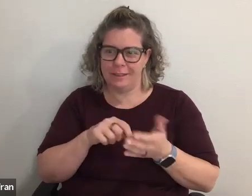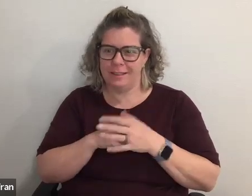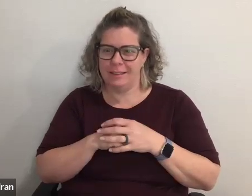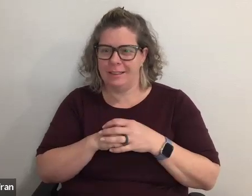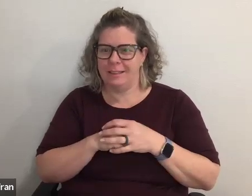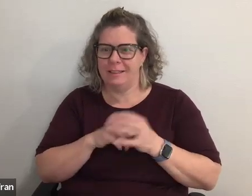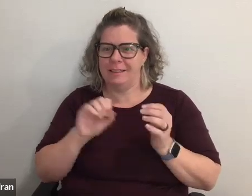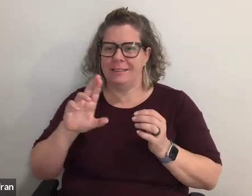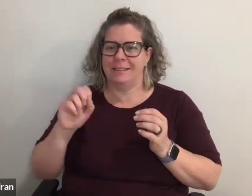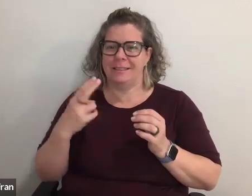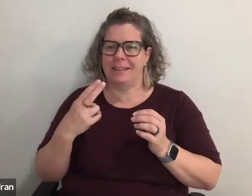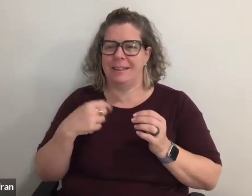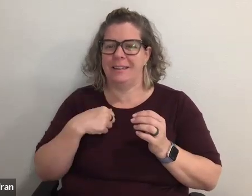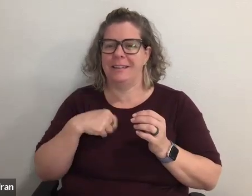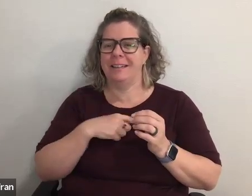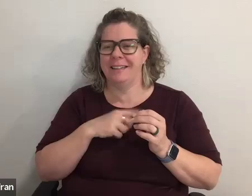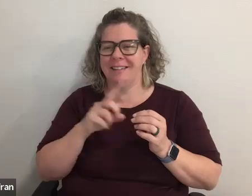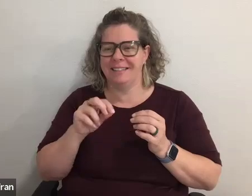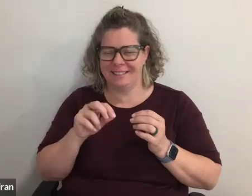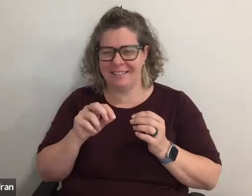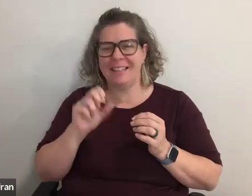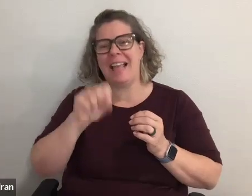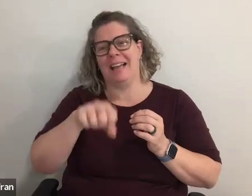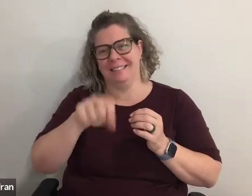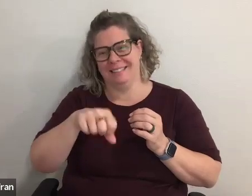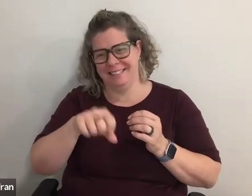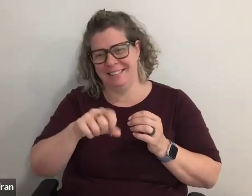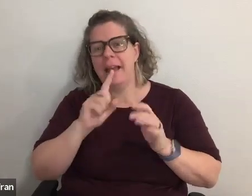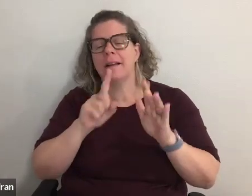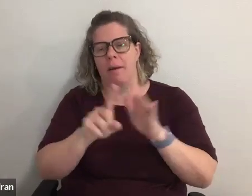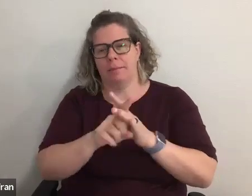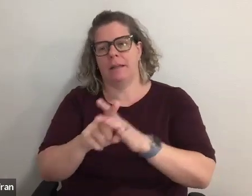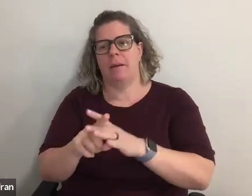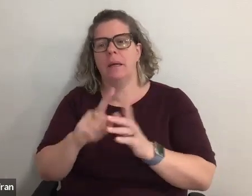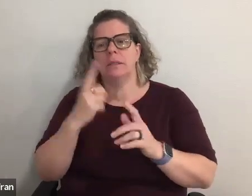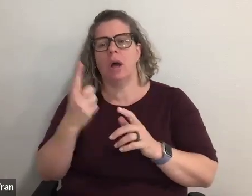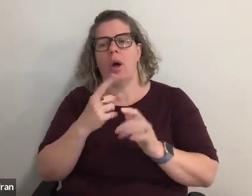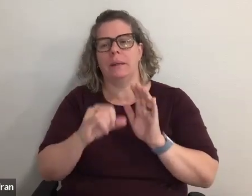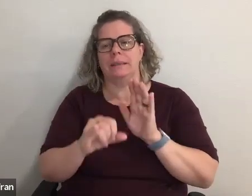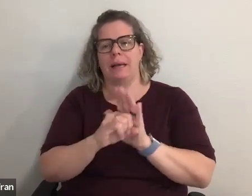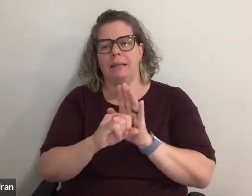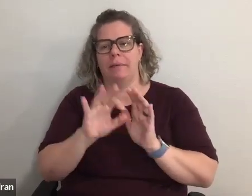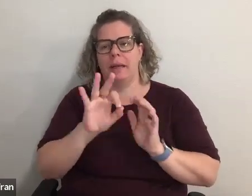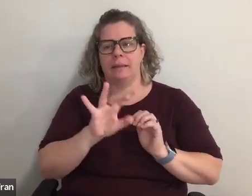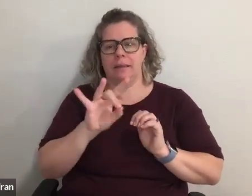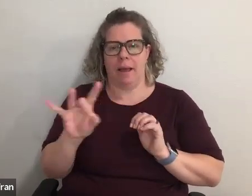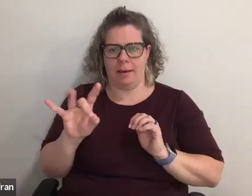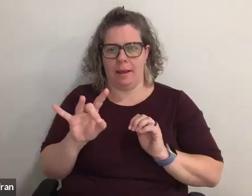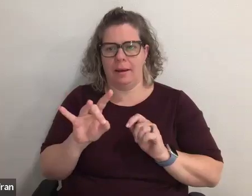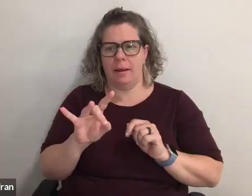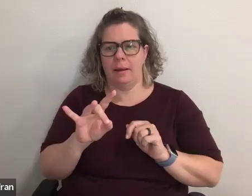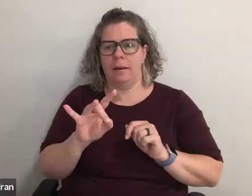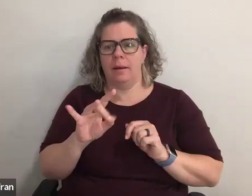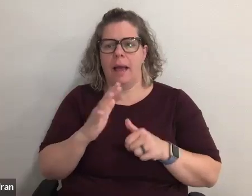I can answer it. We do. Okay, Sarah, go ahead. The answer is yes, that comes up. I don't know if it's always identified to 988 as,